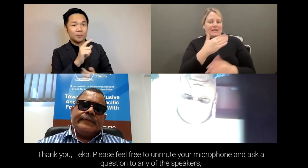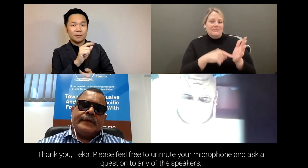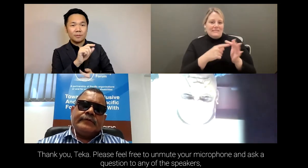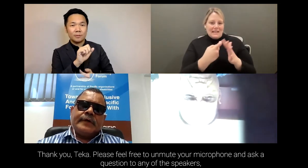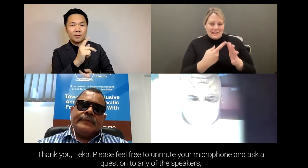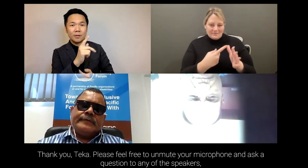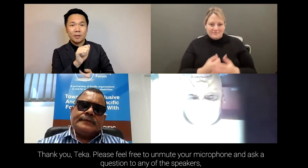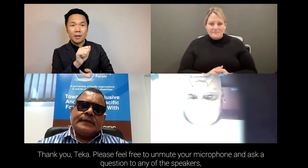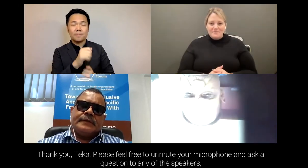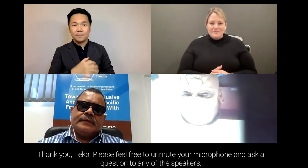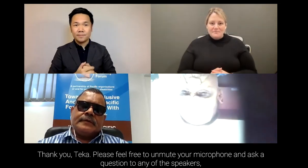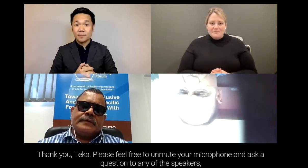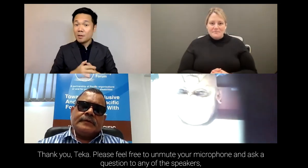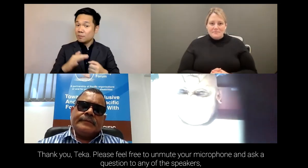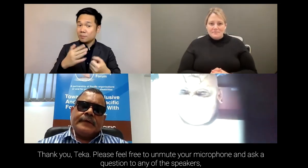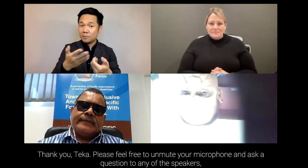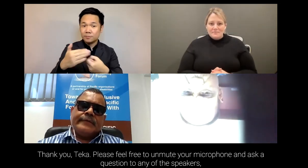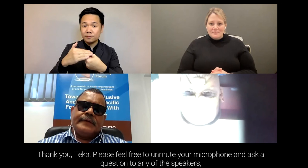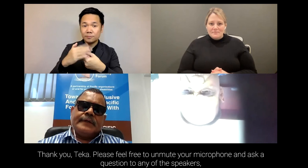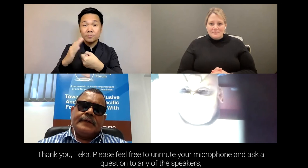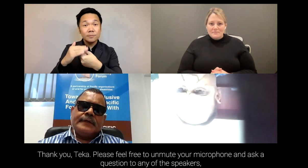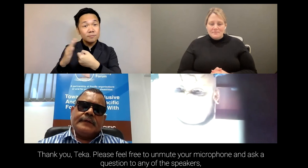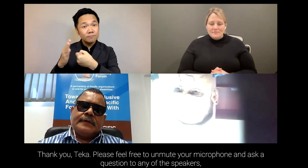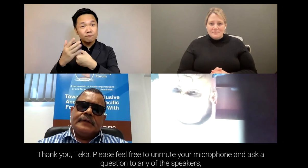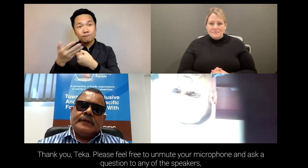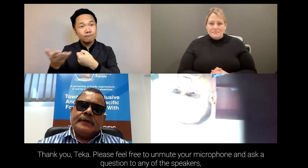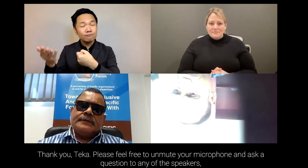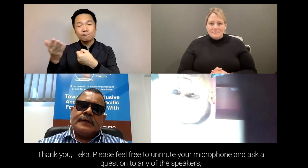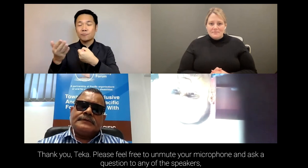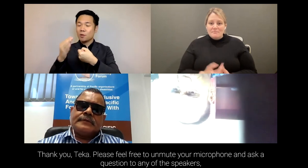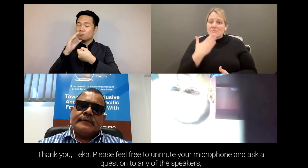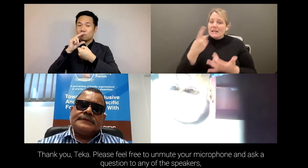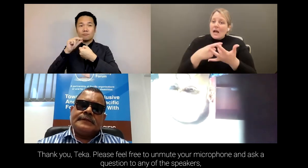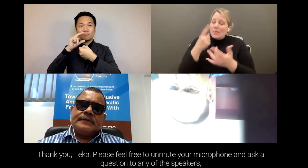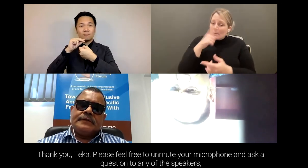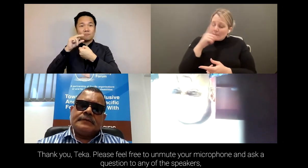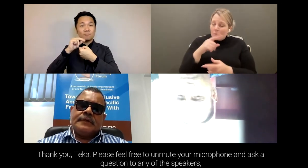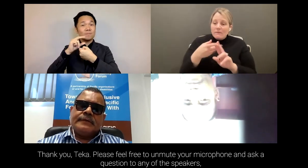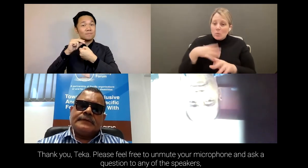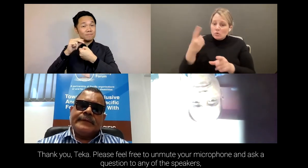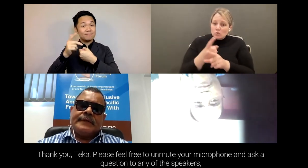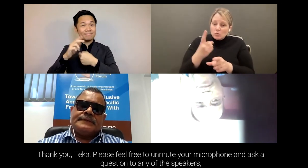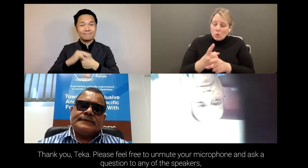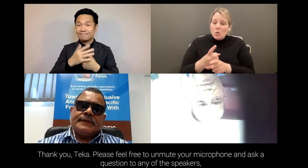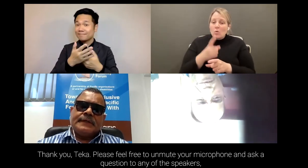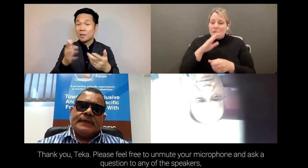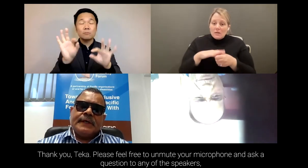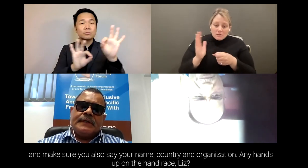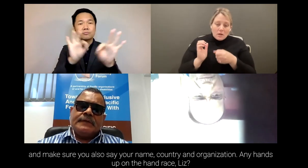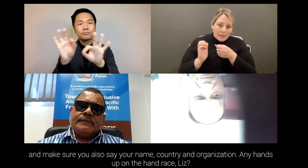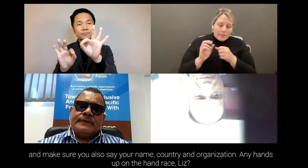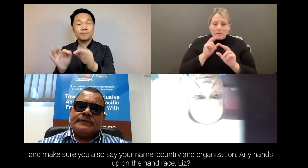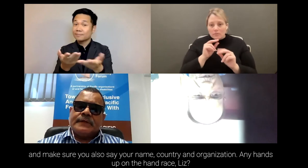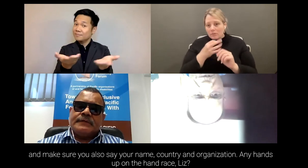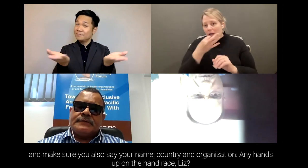Please feel free to unmute your microphone and ask a question to any of the speakers,